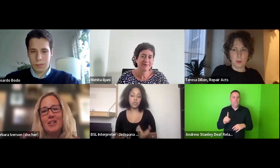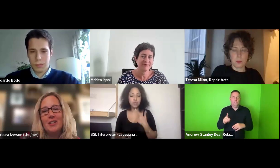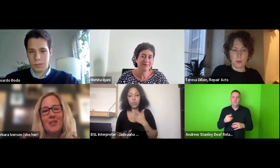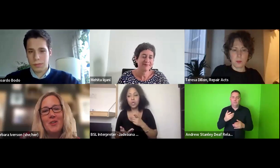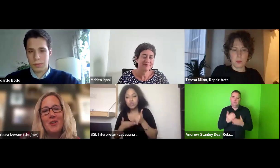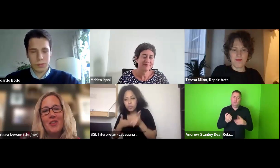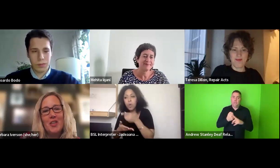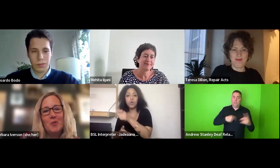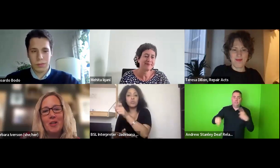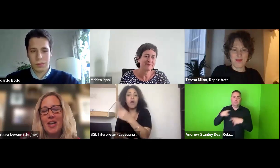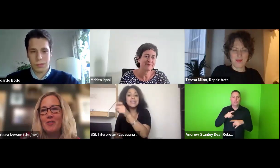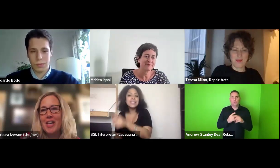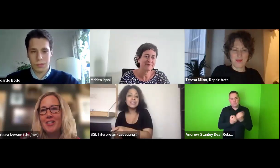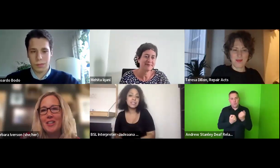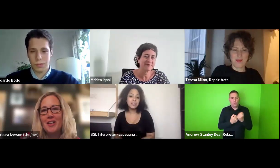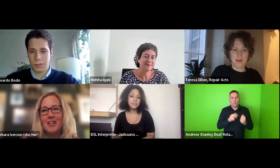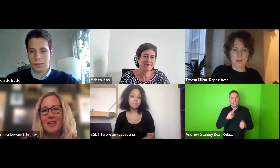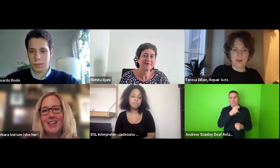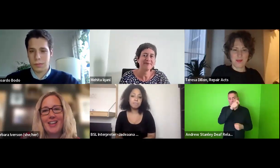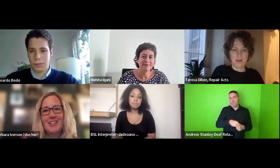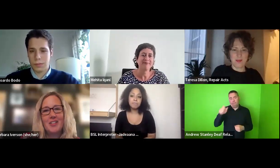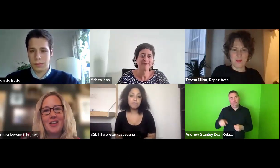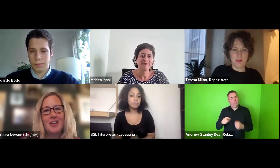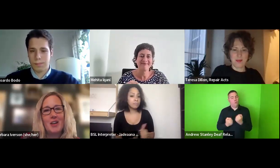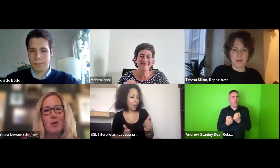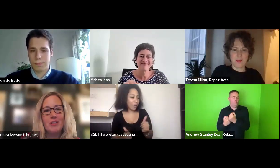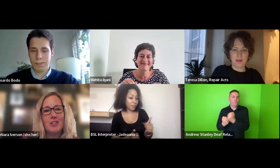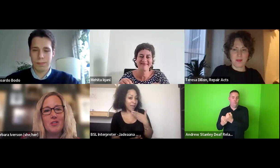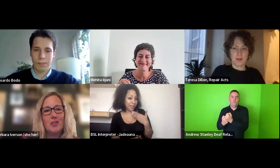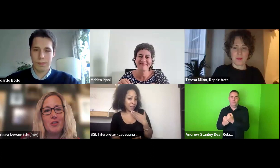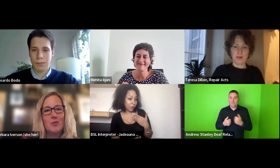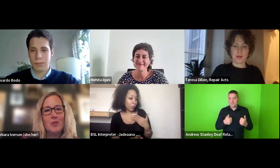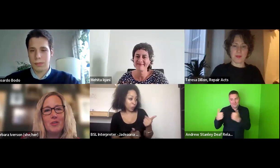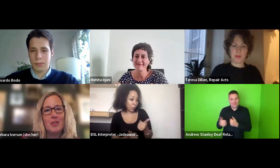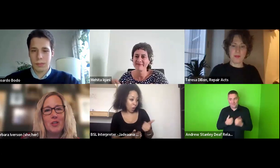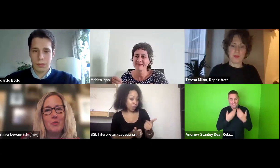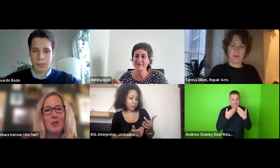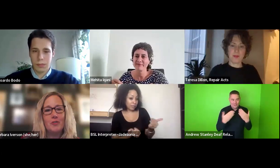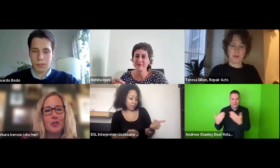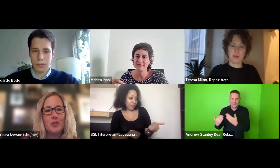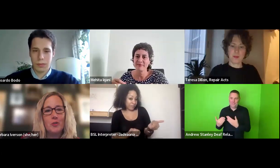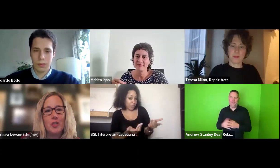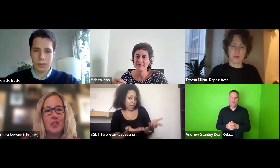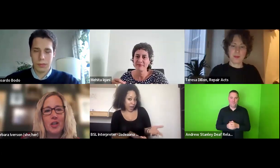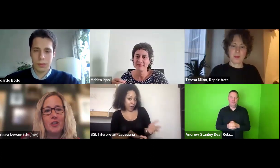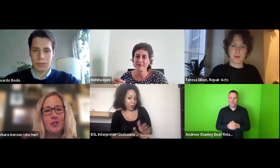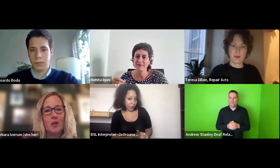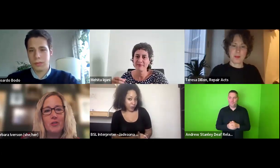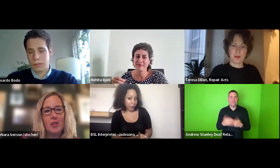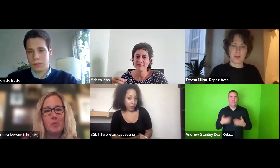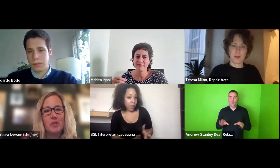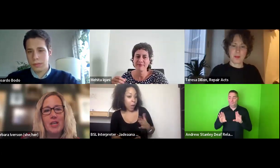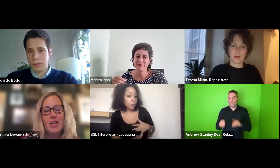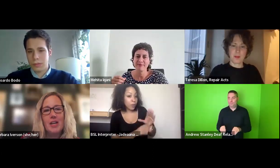All right. Thank you. We're going to have to end it there. And I want to let you all first know that the dialogues